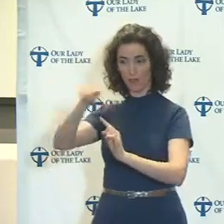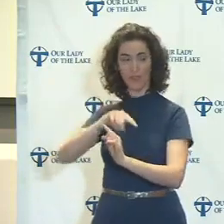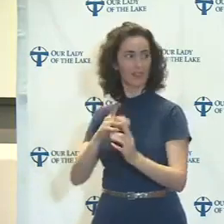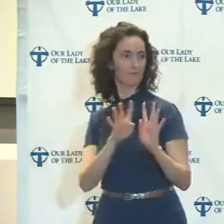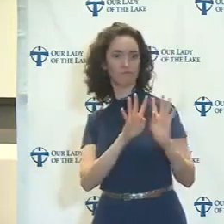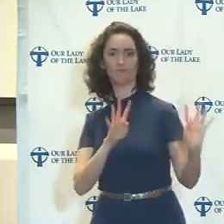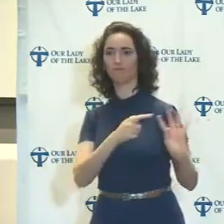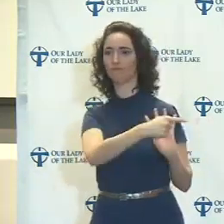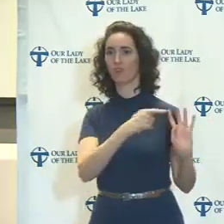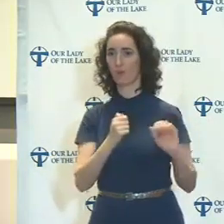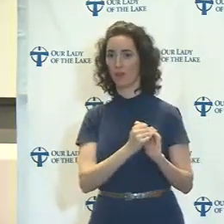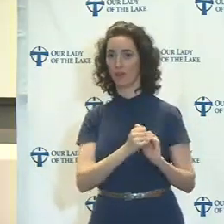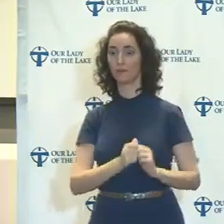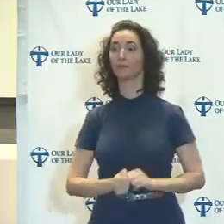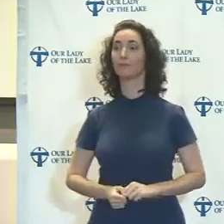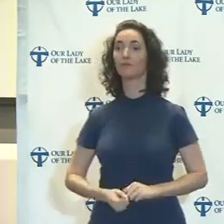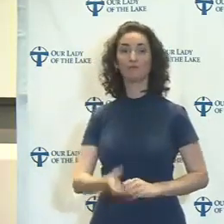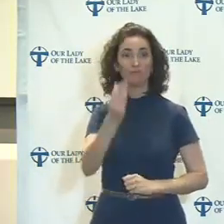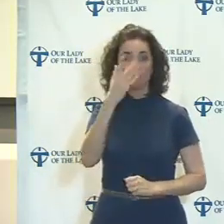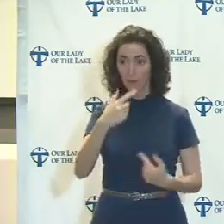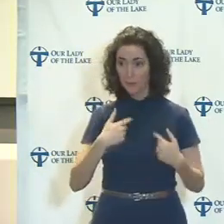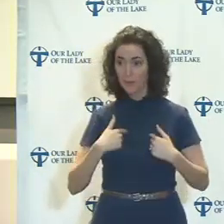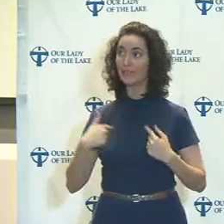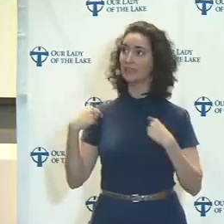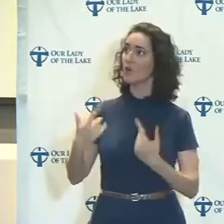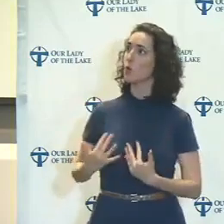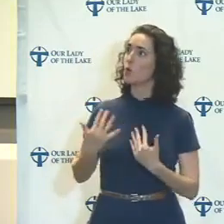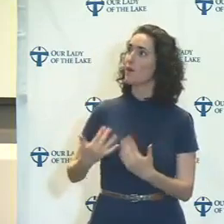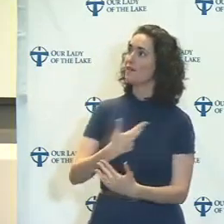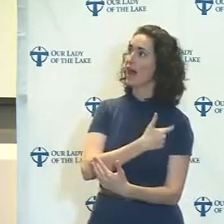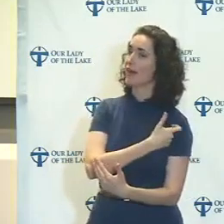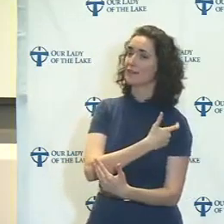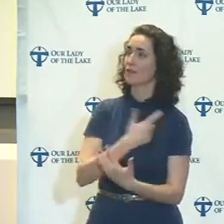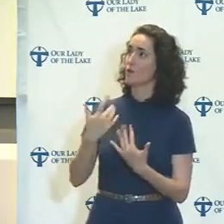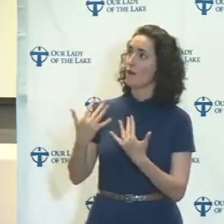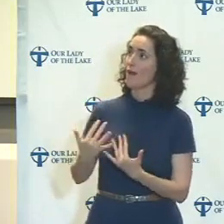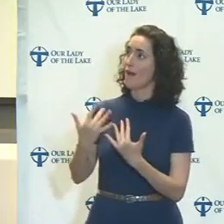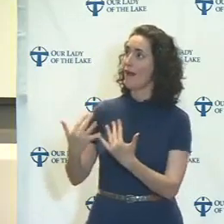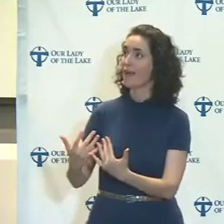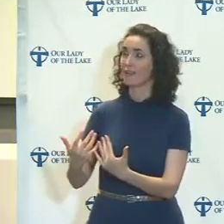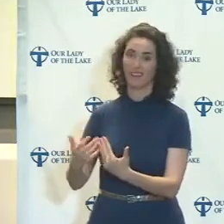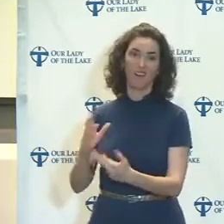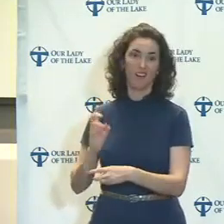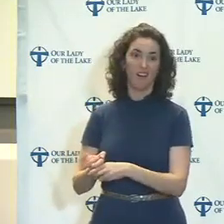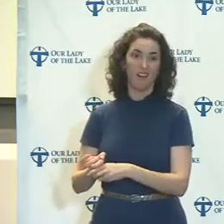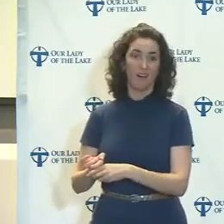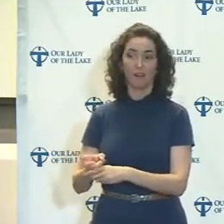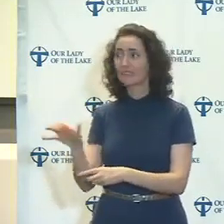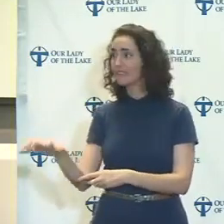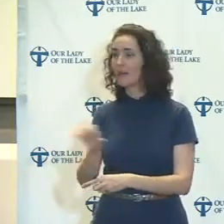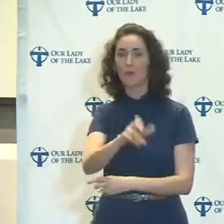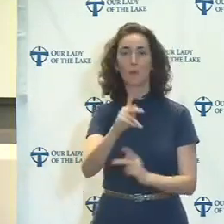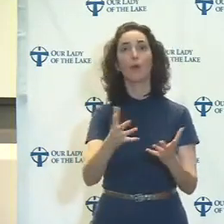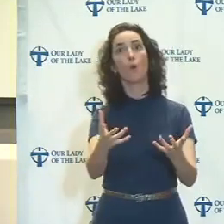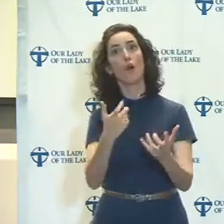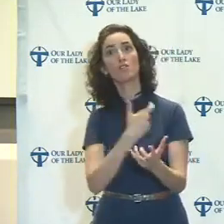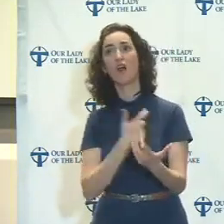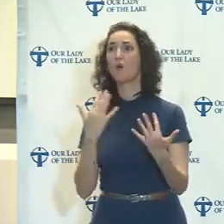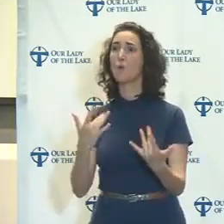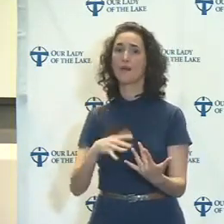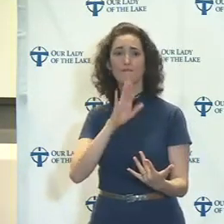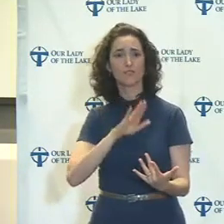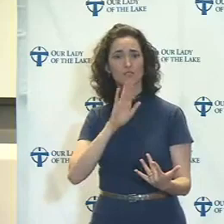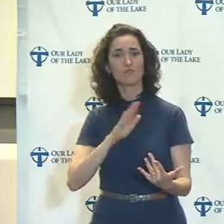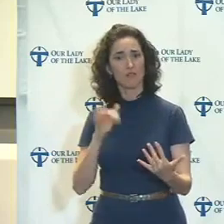quite frankly, waiting hasn't been easy. And so I know that it's not easy for anybody out there who wants the vaccine.